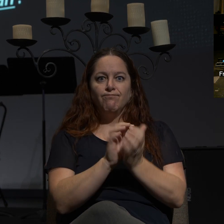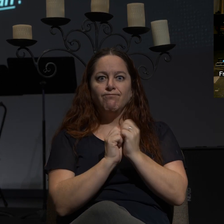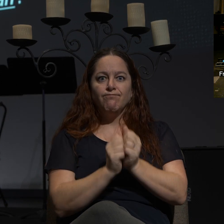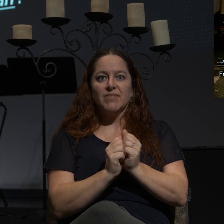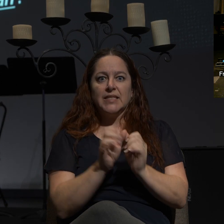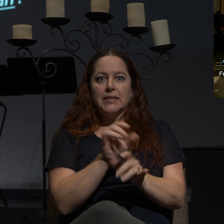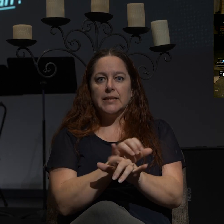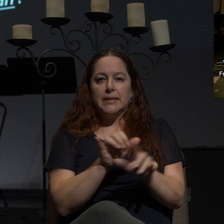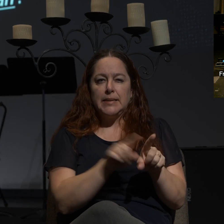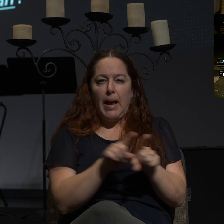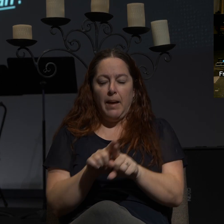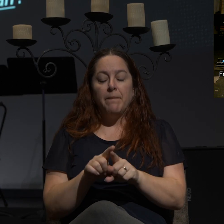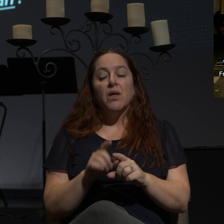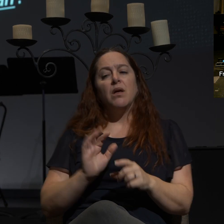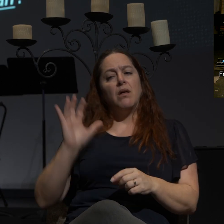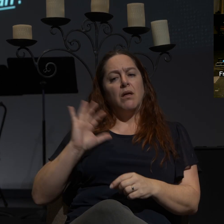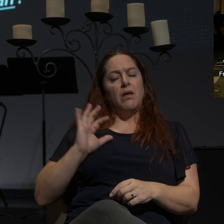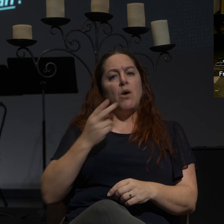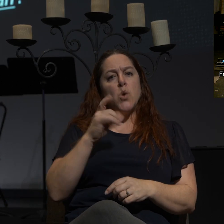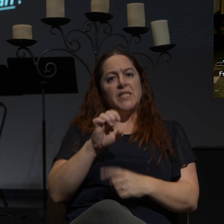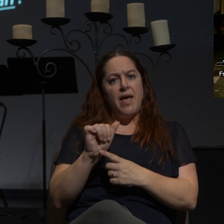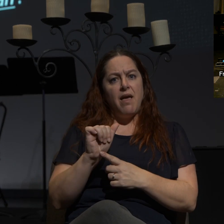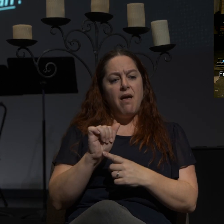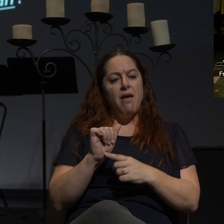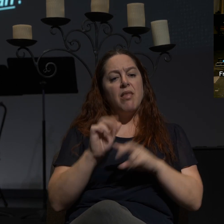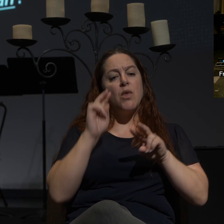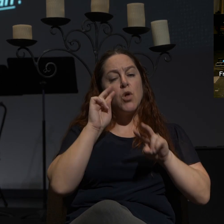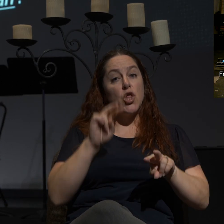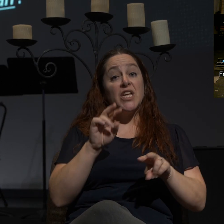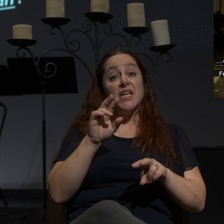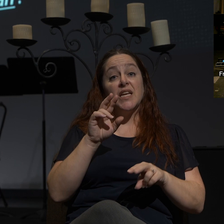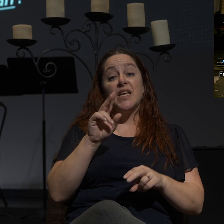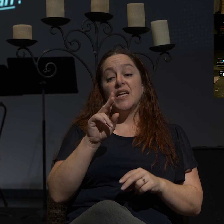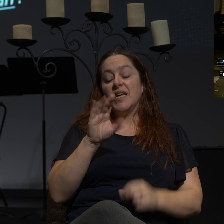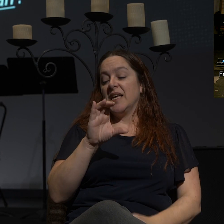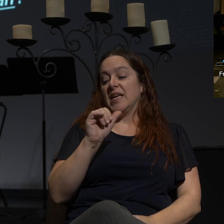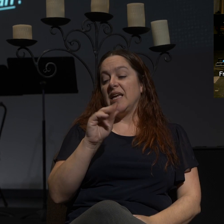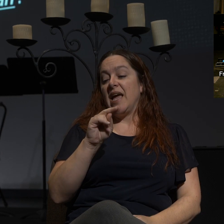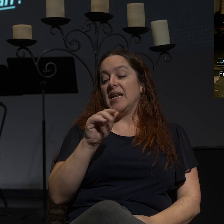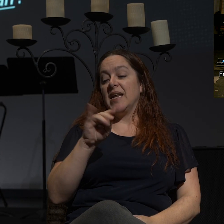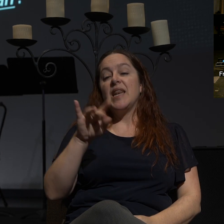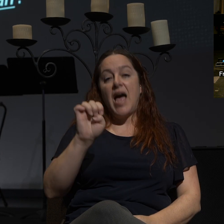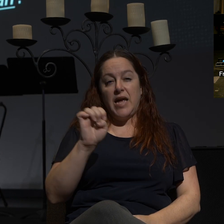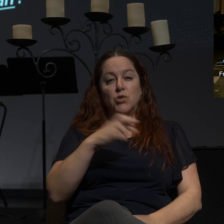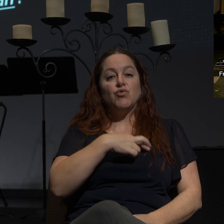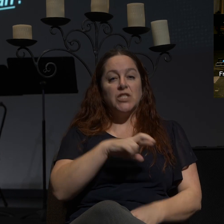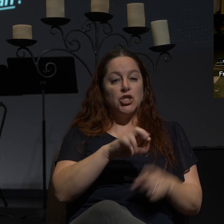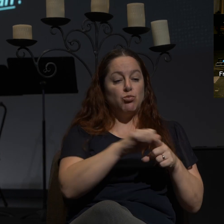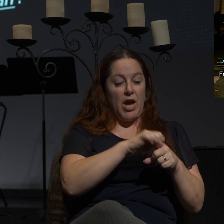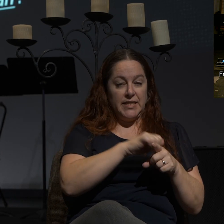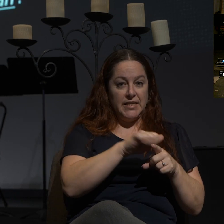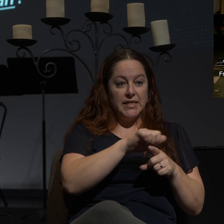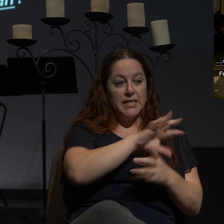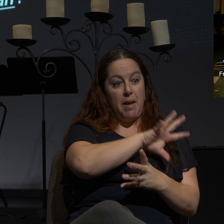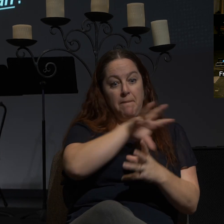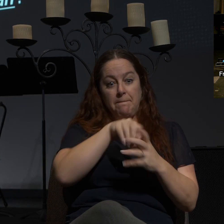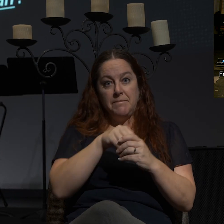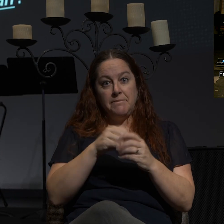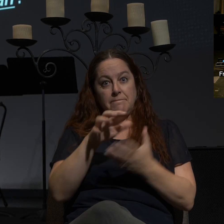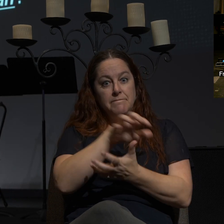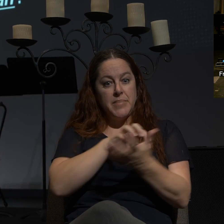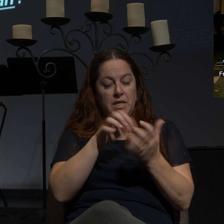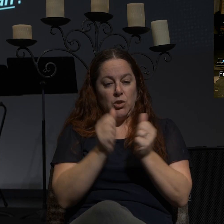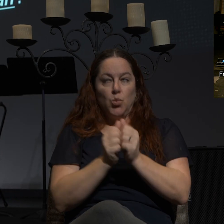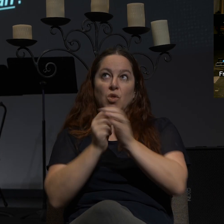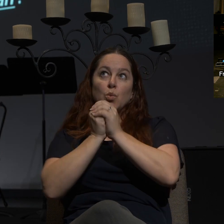Hosea is they, again, were looking at Canaanite religious practices and mixing them in with